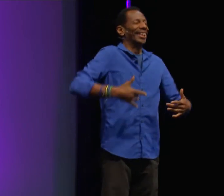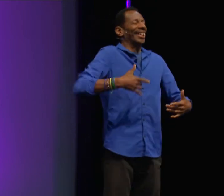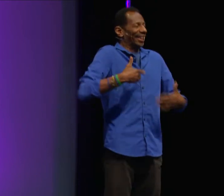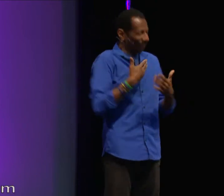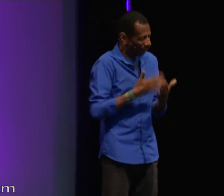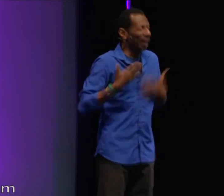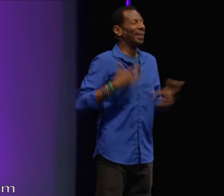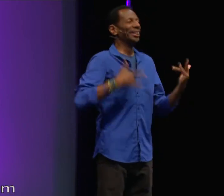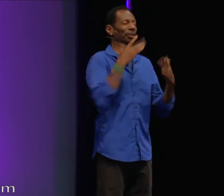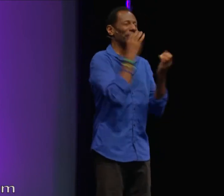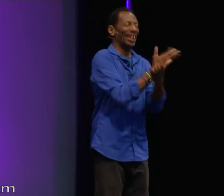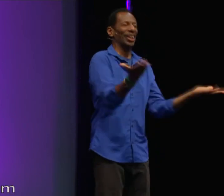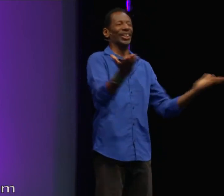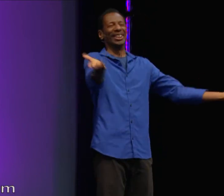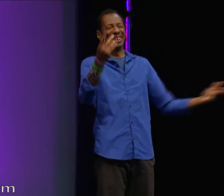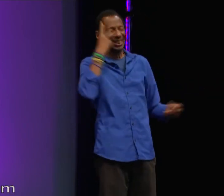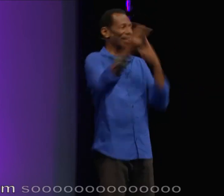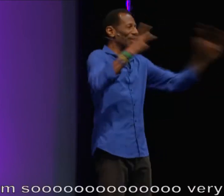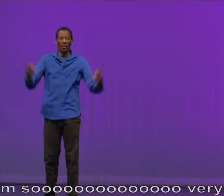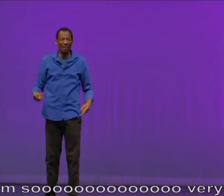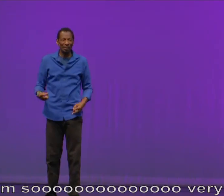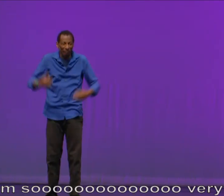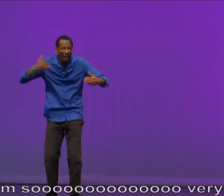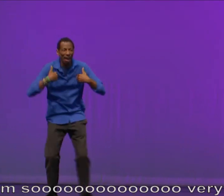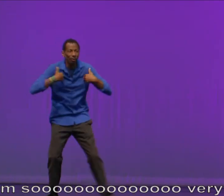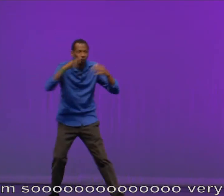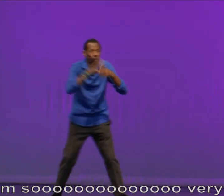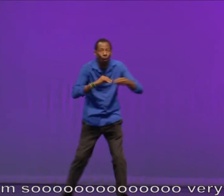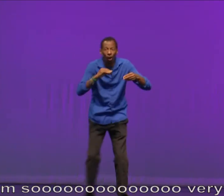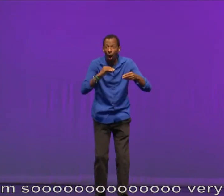very excited to be here and to see all of you here.